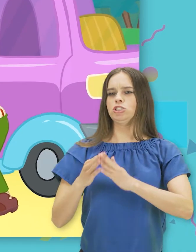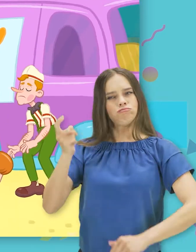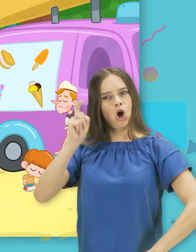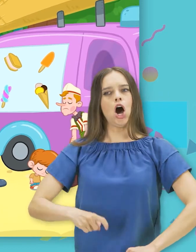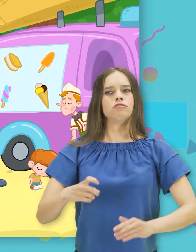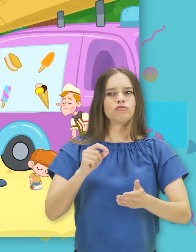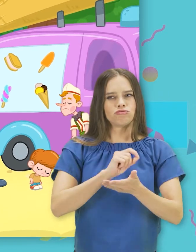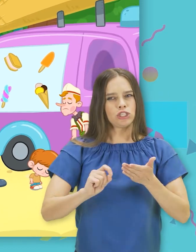ticket